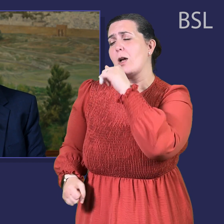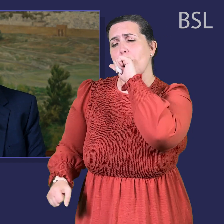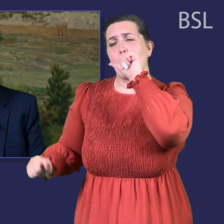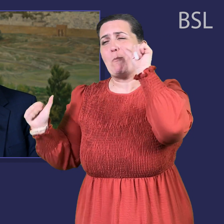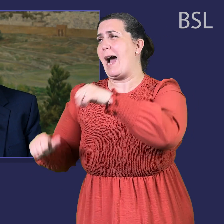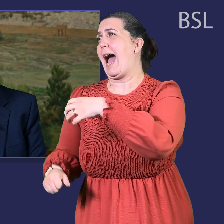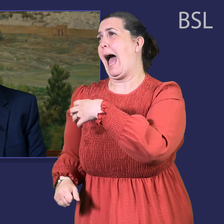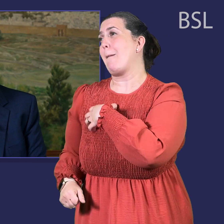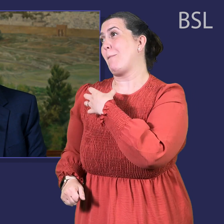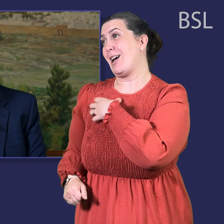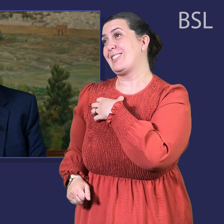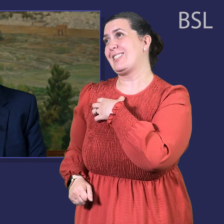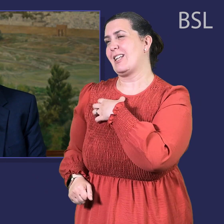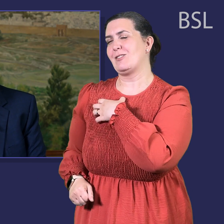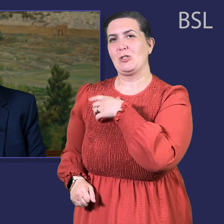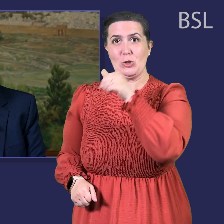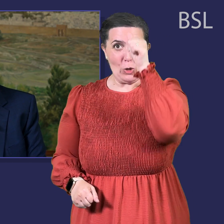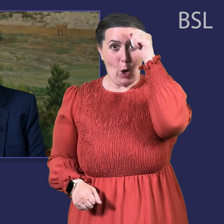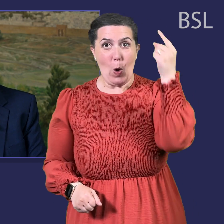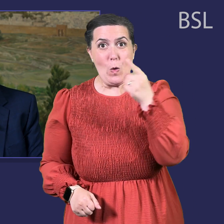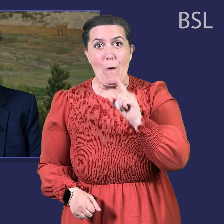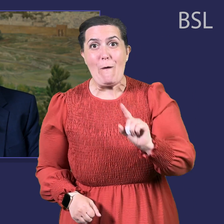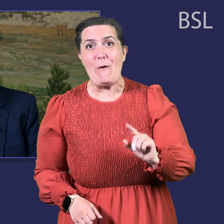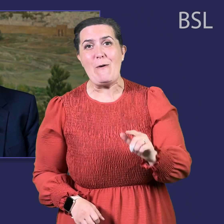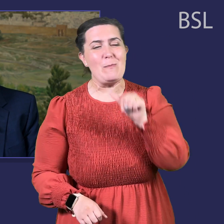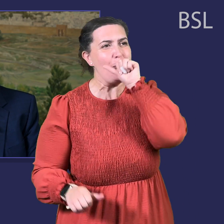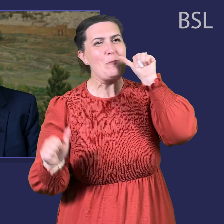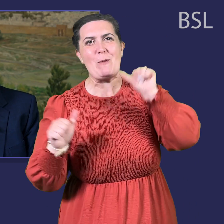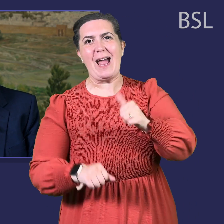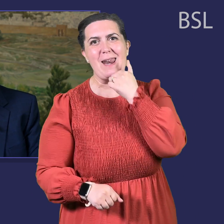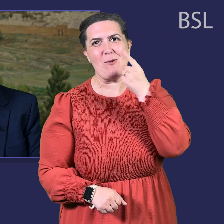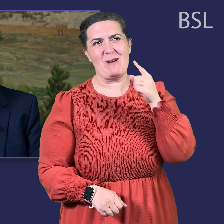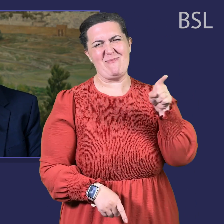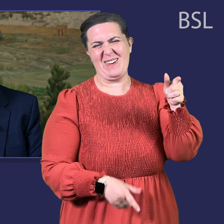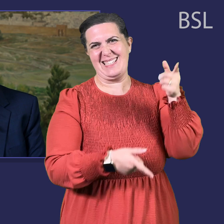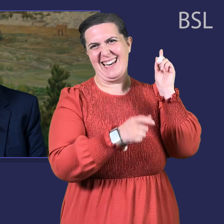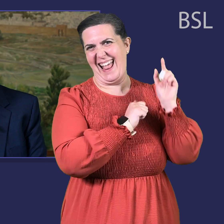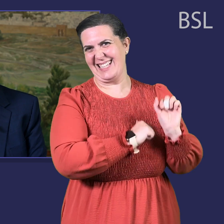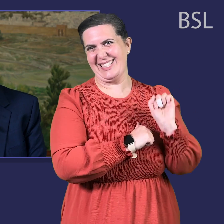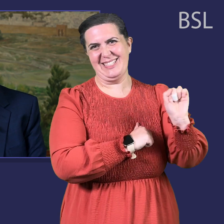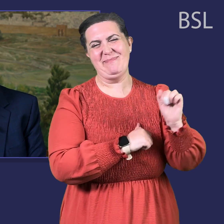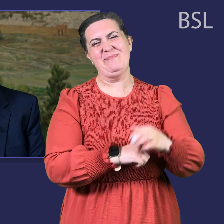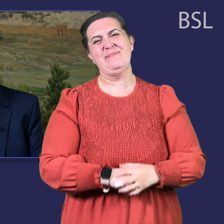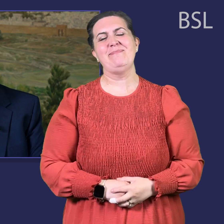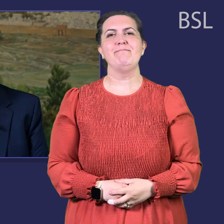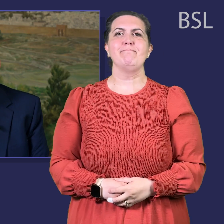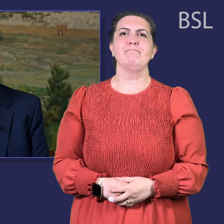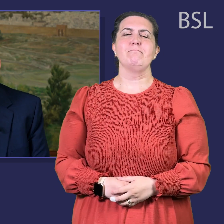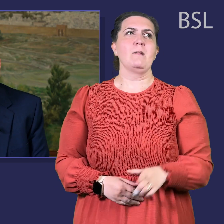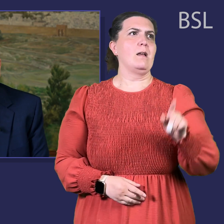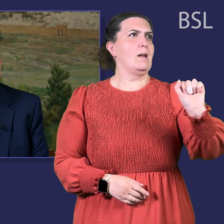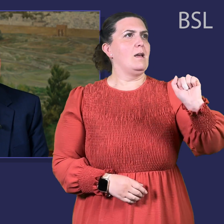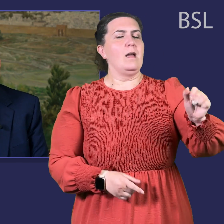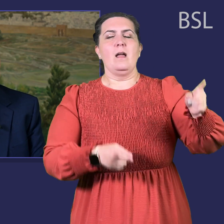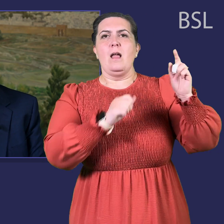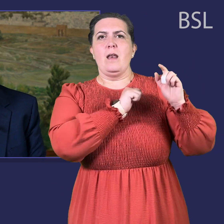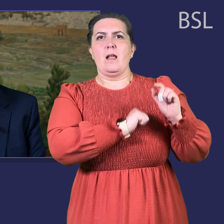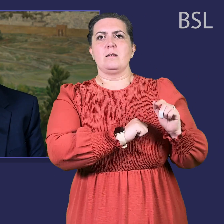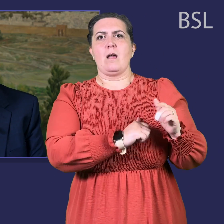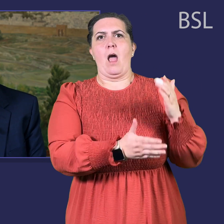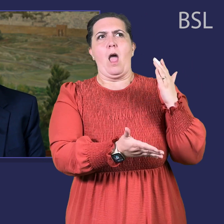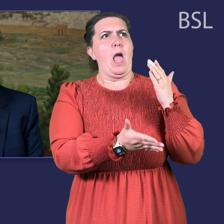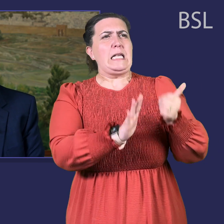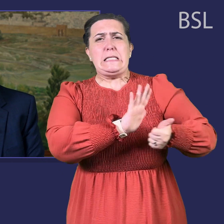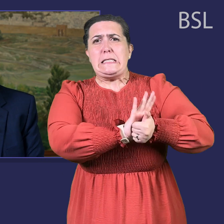her second favorite apostle. I don't have to tell you who was number one. President Nelson is